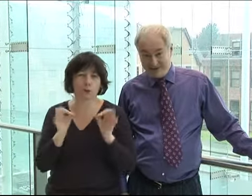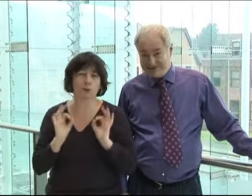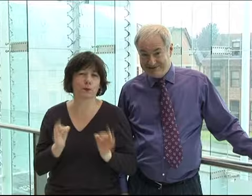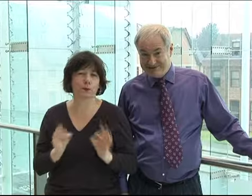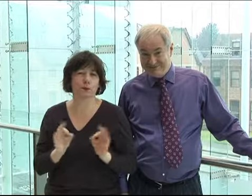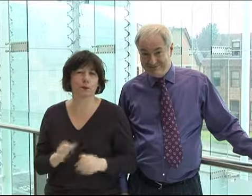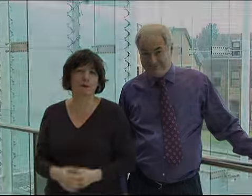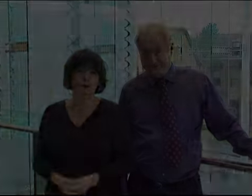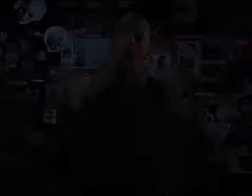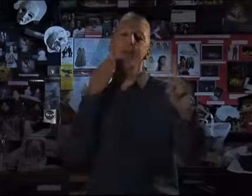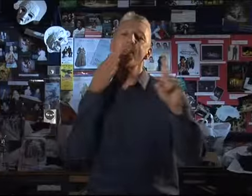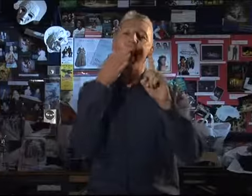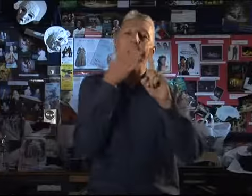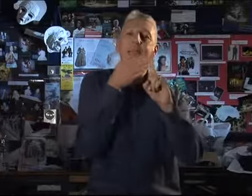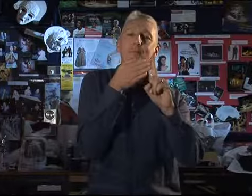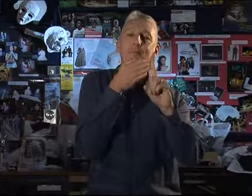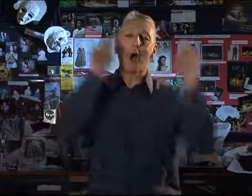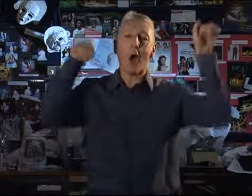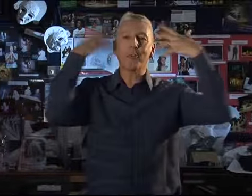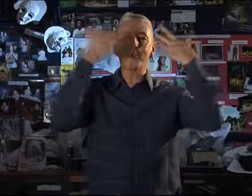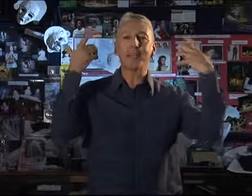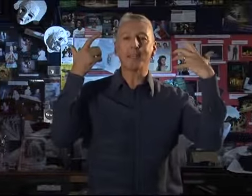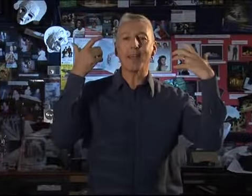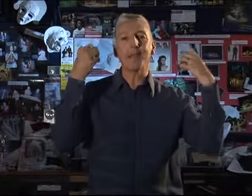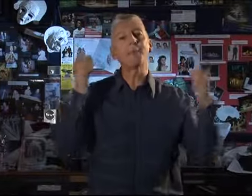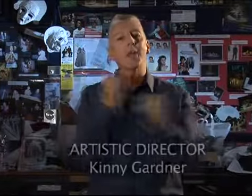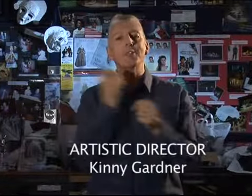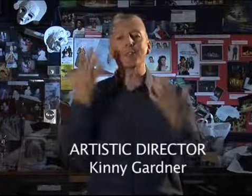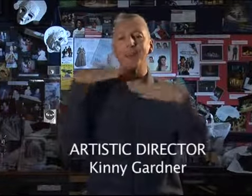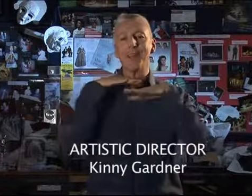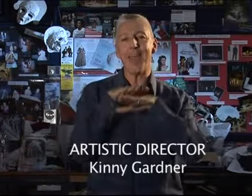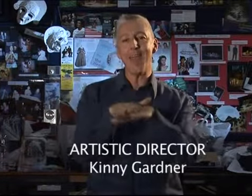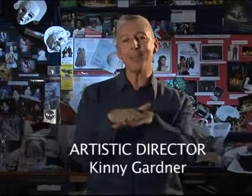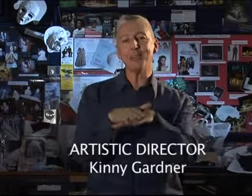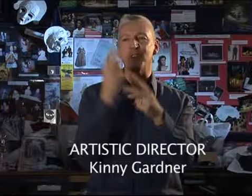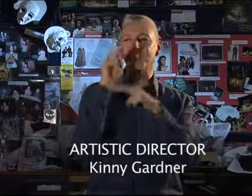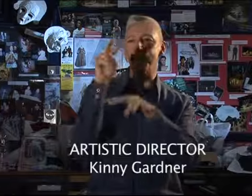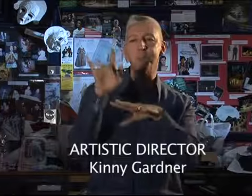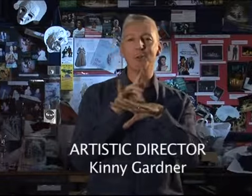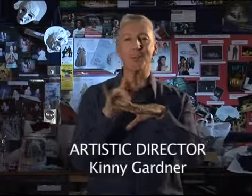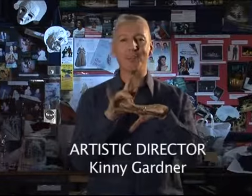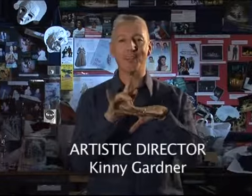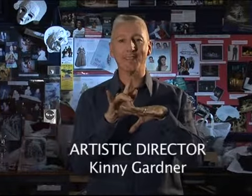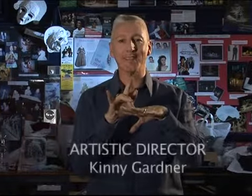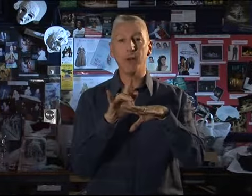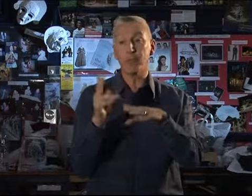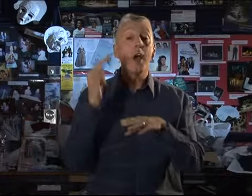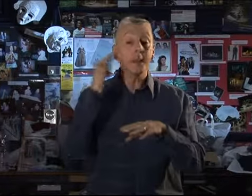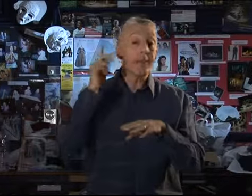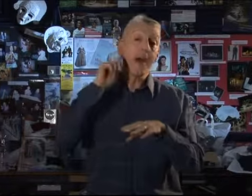audiences. The aim of Krazy Kat is to create integrated visual theater for deaf